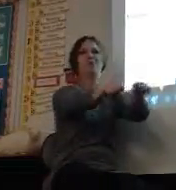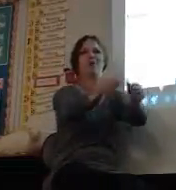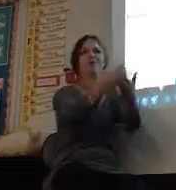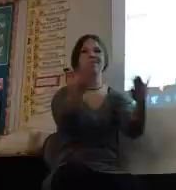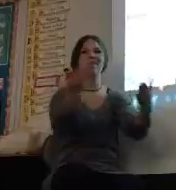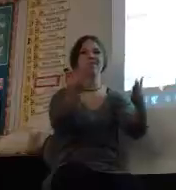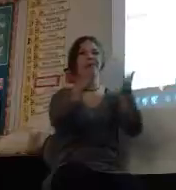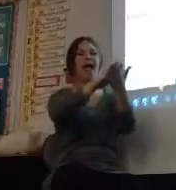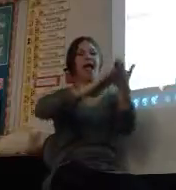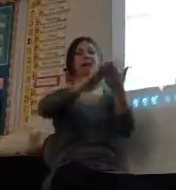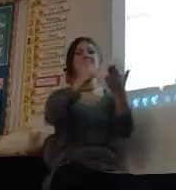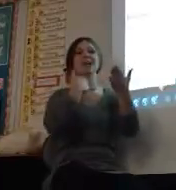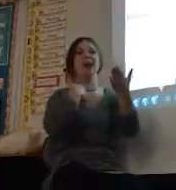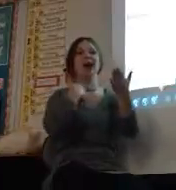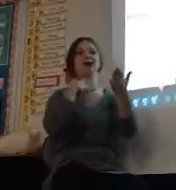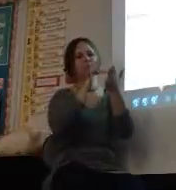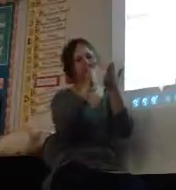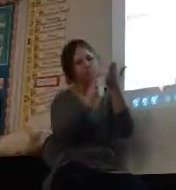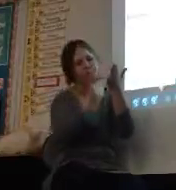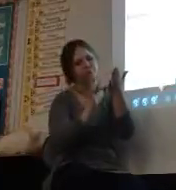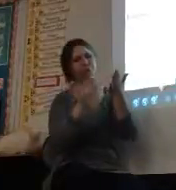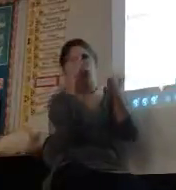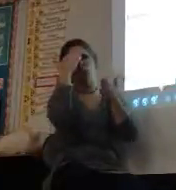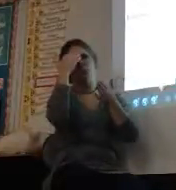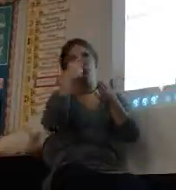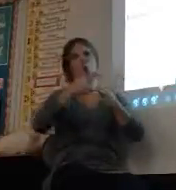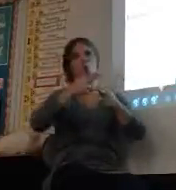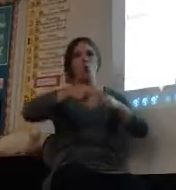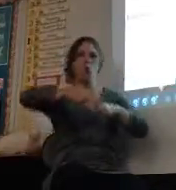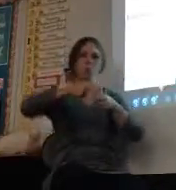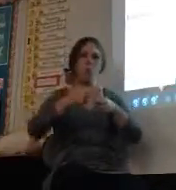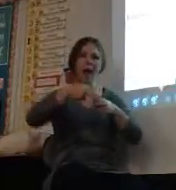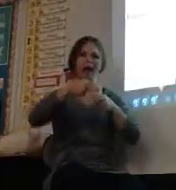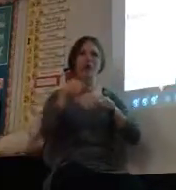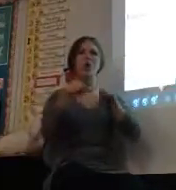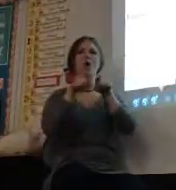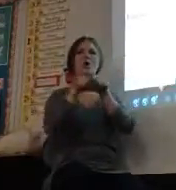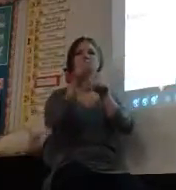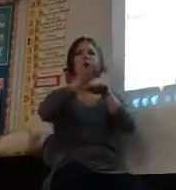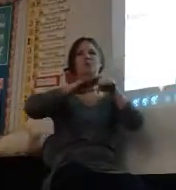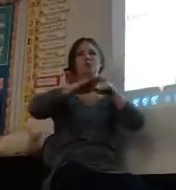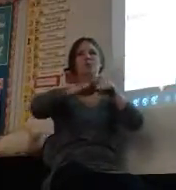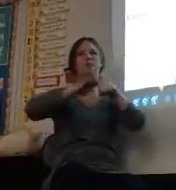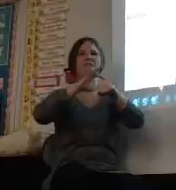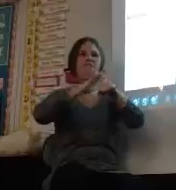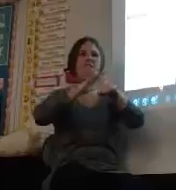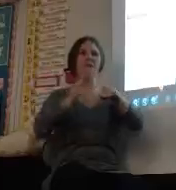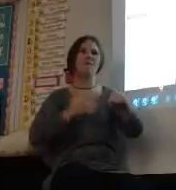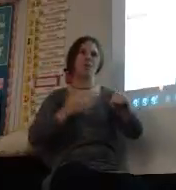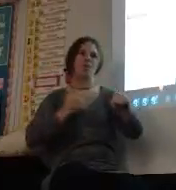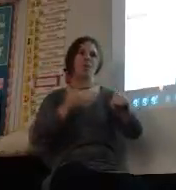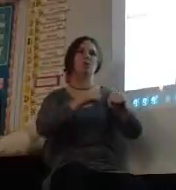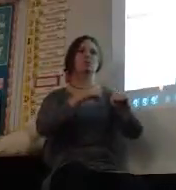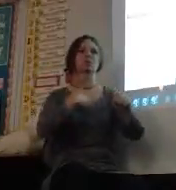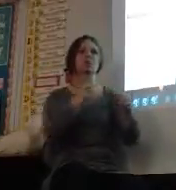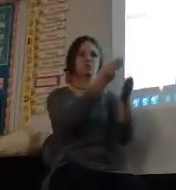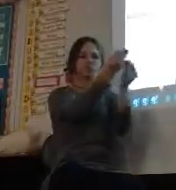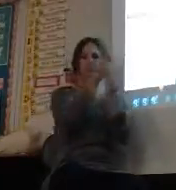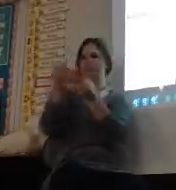that can determine an object's weight and texture. This information is transmitted to a device on the ship that enables scientists